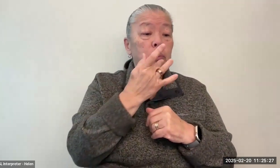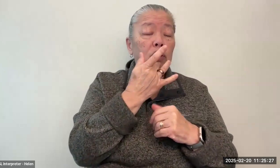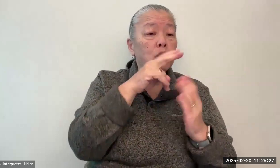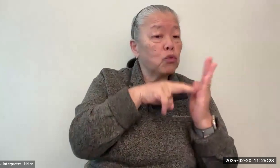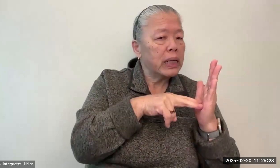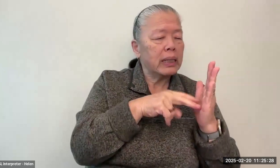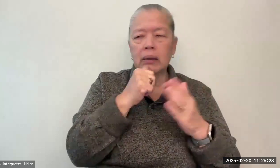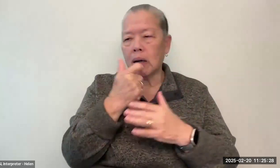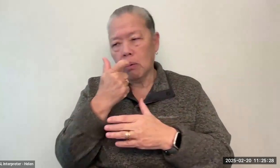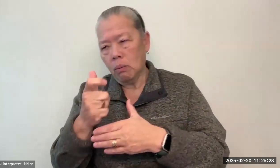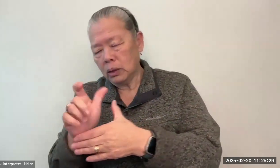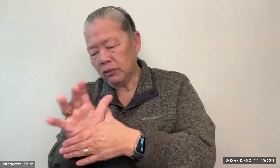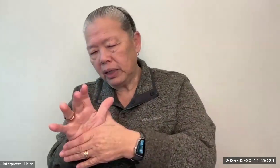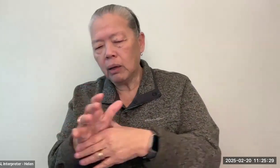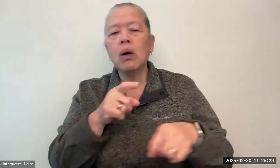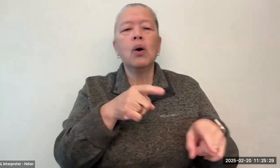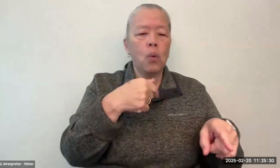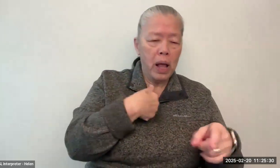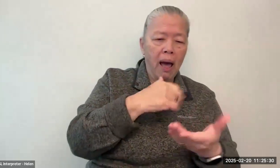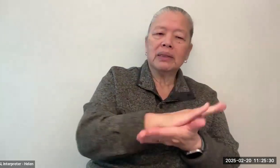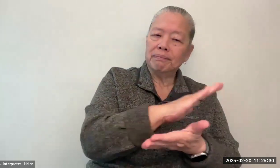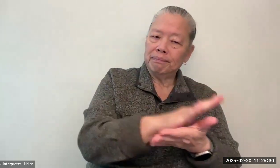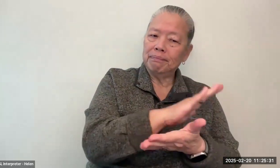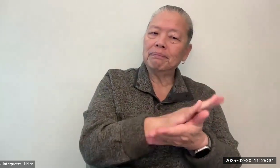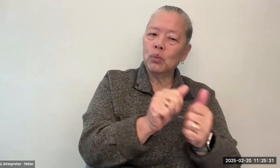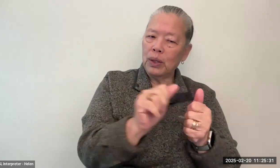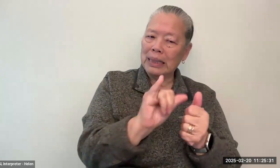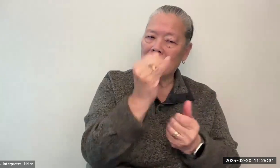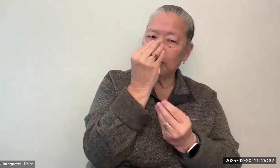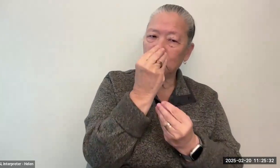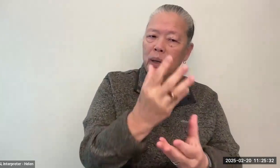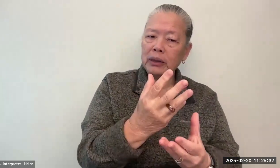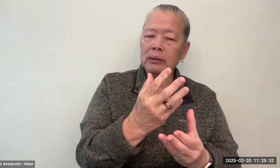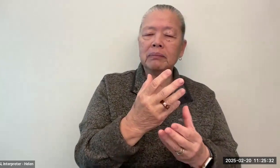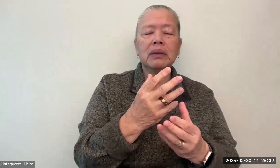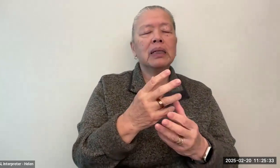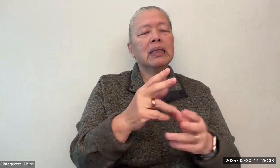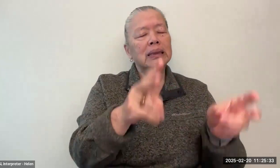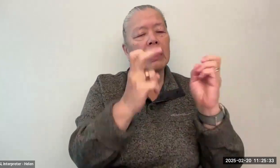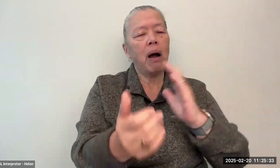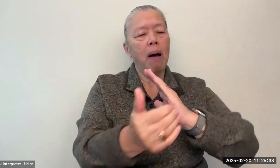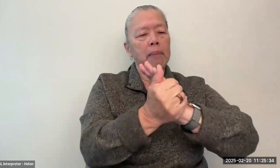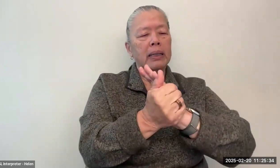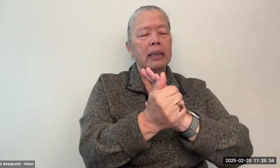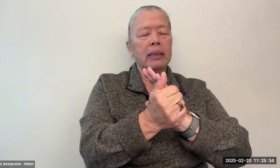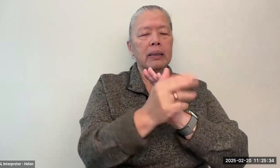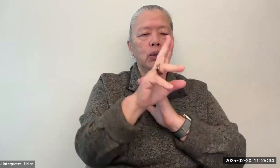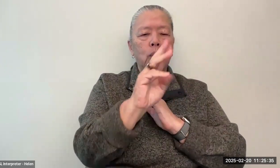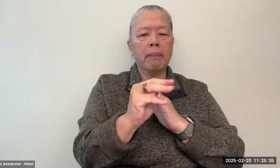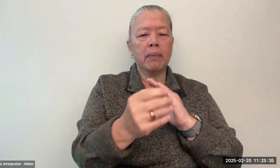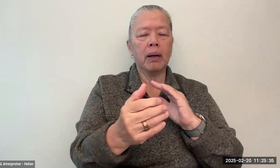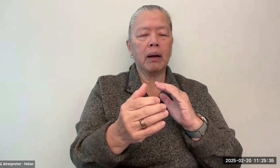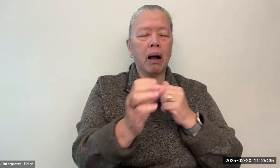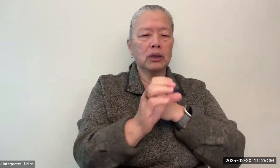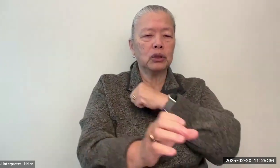the ratification process that shares the same information. It's called Amending the United Methodist Constitution and is also available in